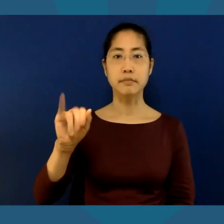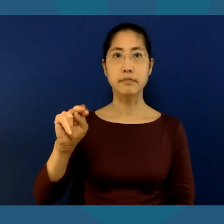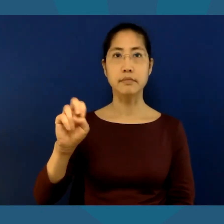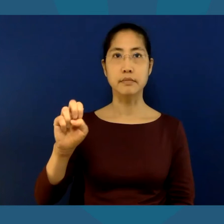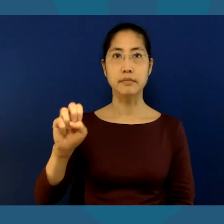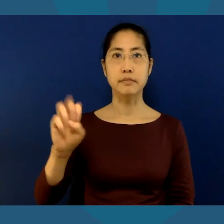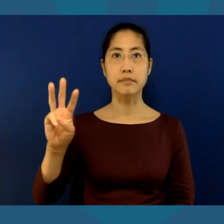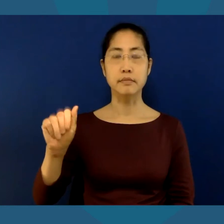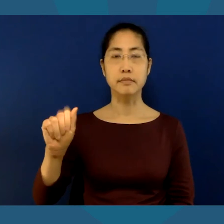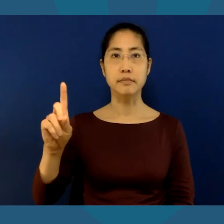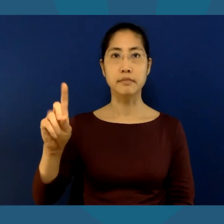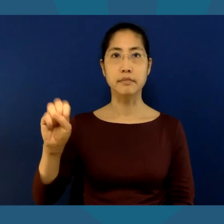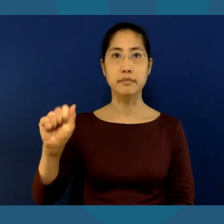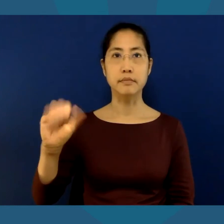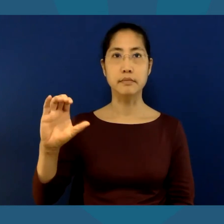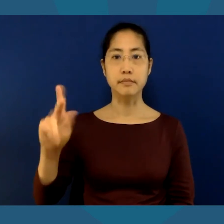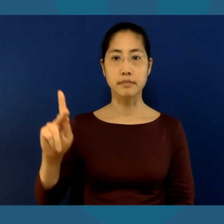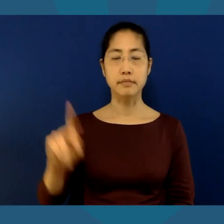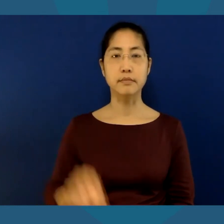Justine Wodzak.